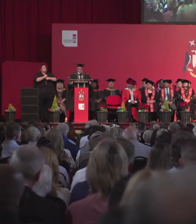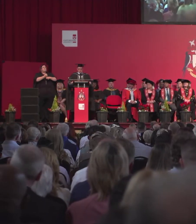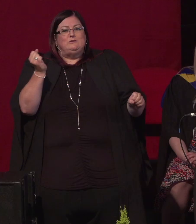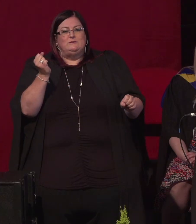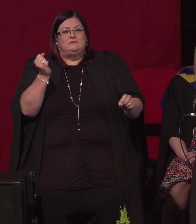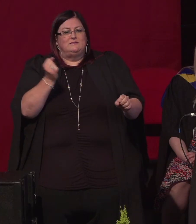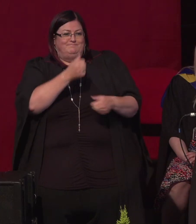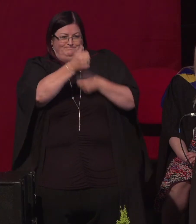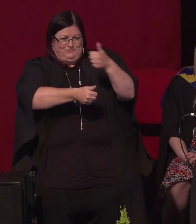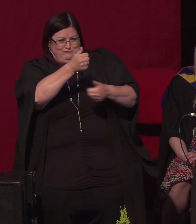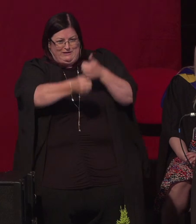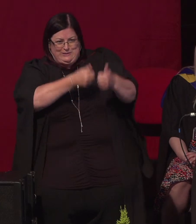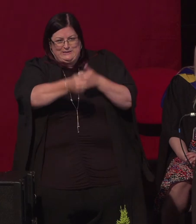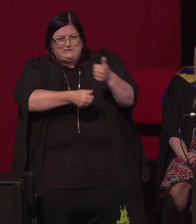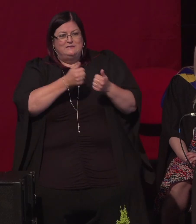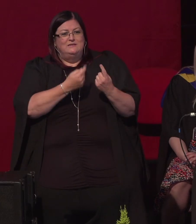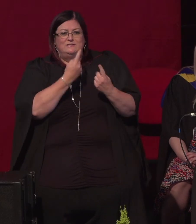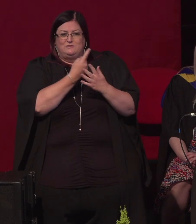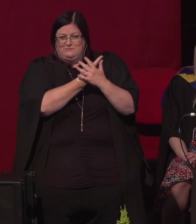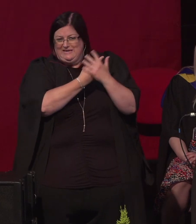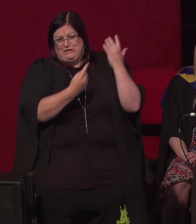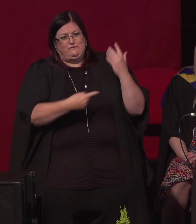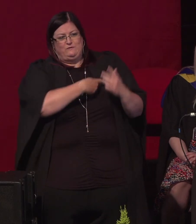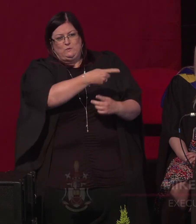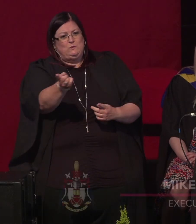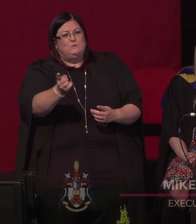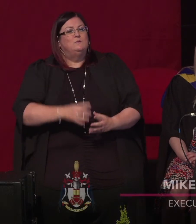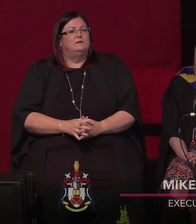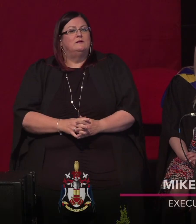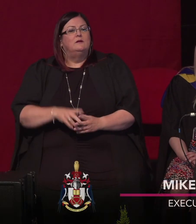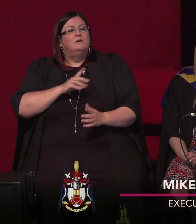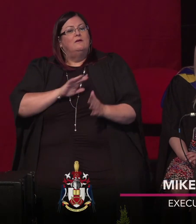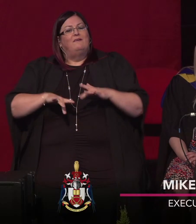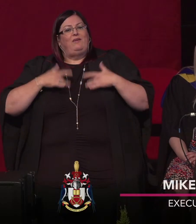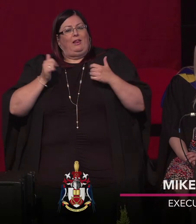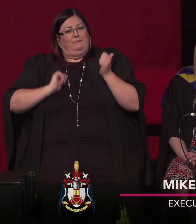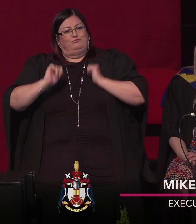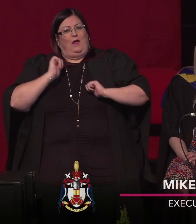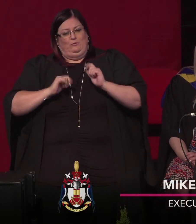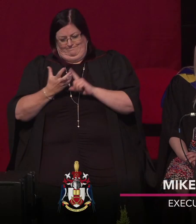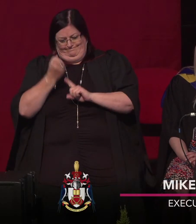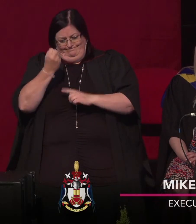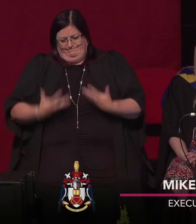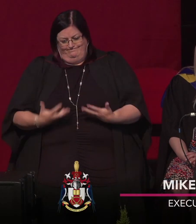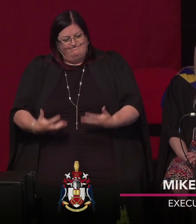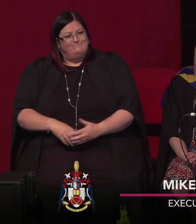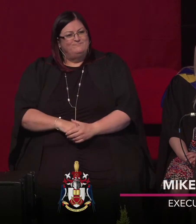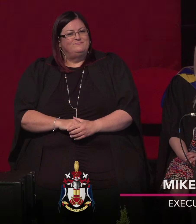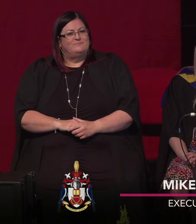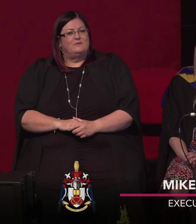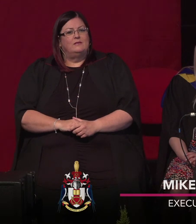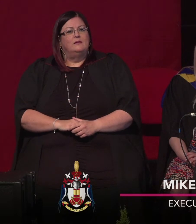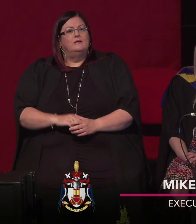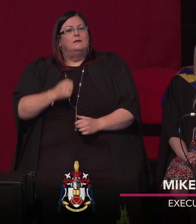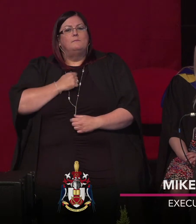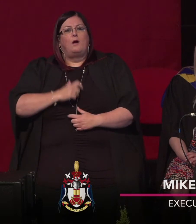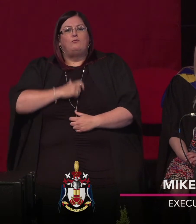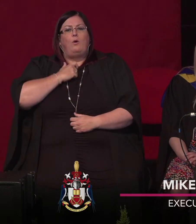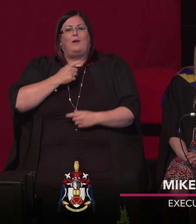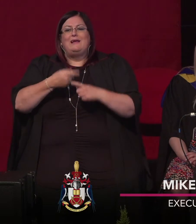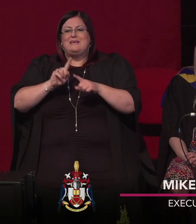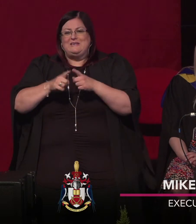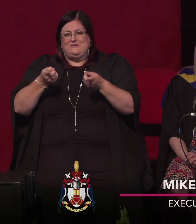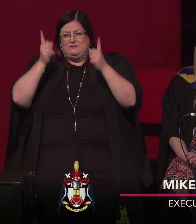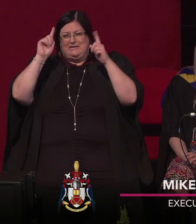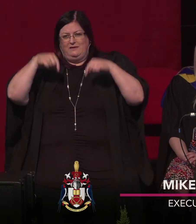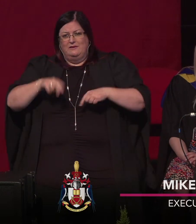Graduates, congratulations to each and every one of you. Be proud of what you have achieved. In my role as Executive Dean